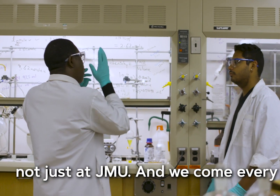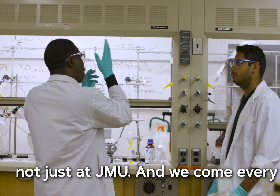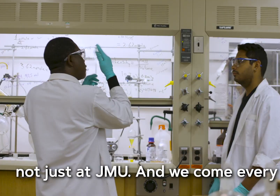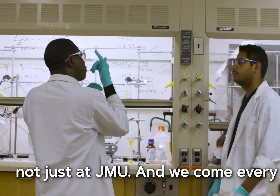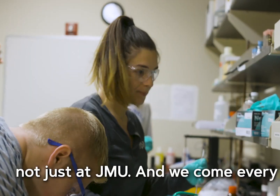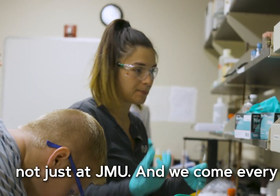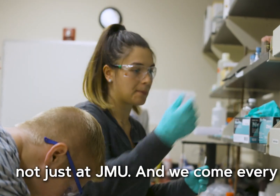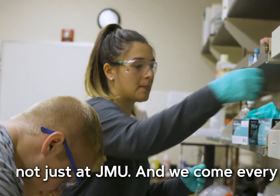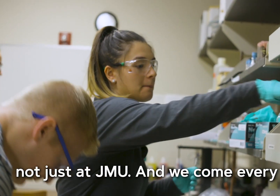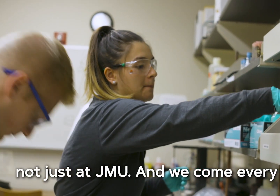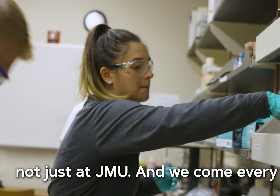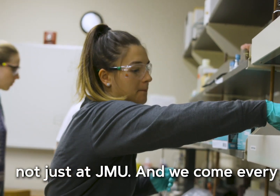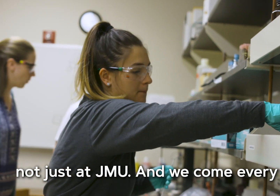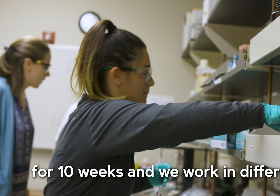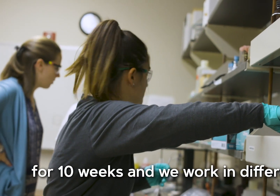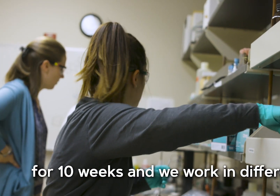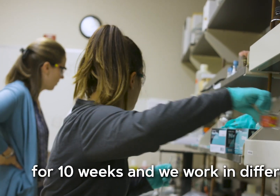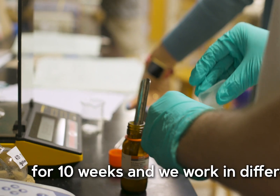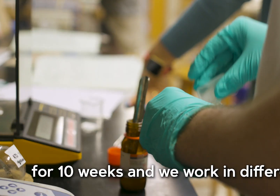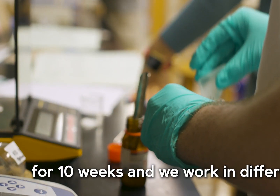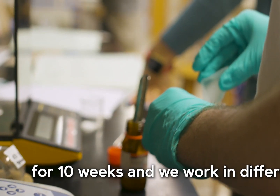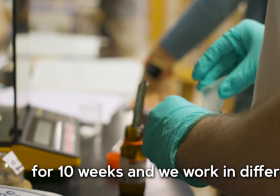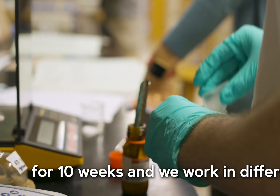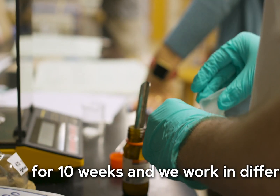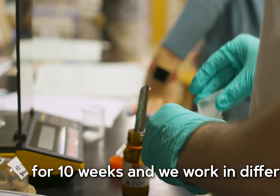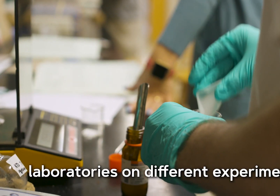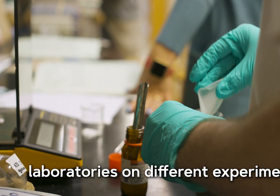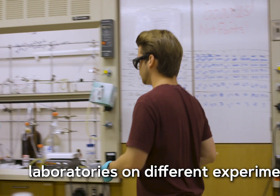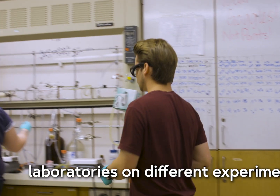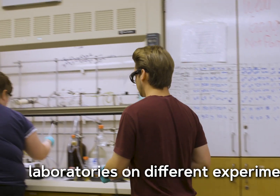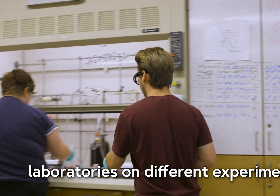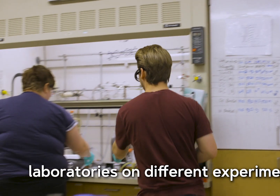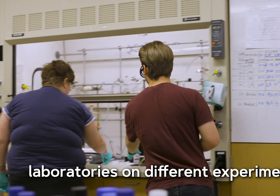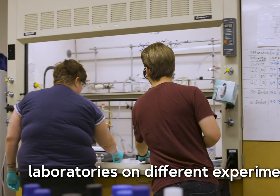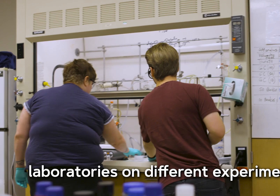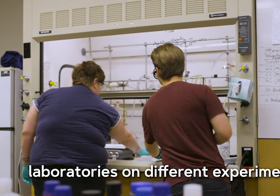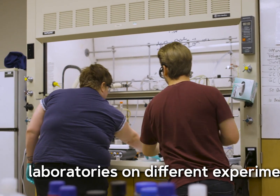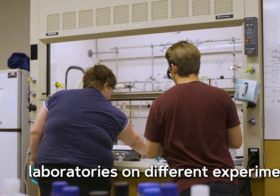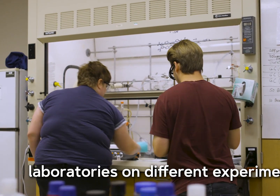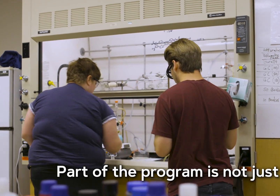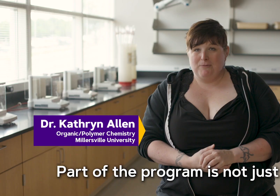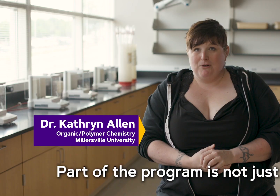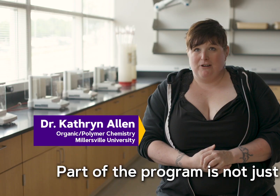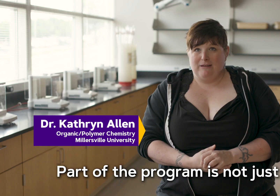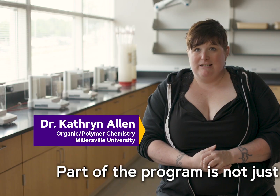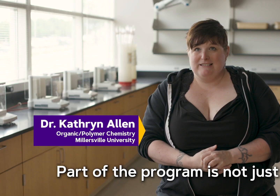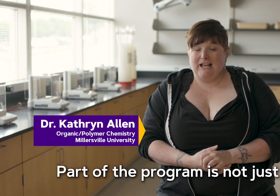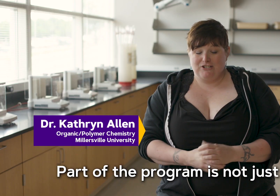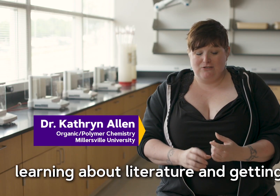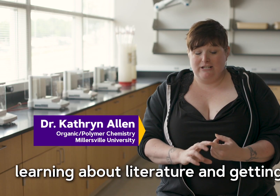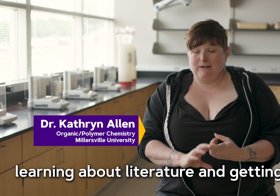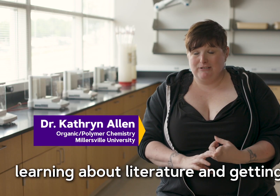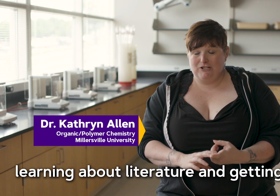JMU. And we come every week for 10 weeks and we work in different laboratories on different experiments. Part of the program